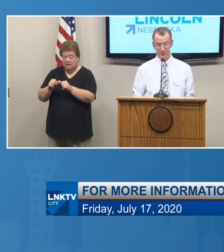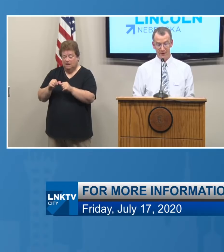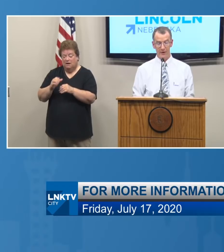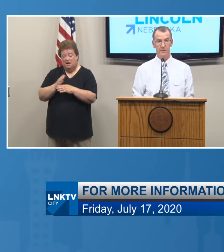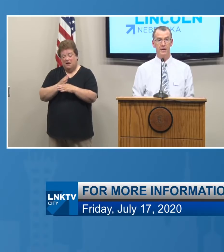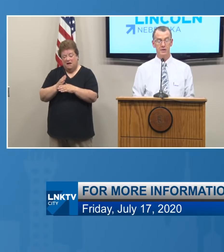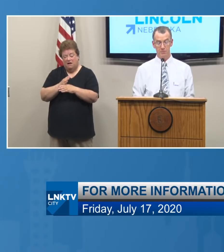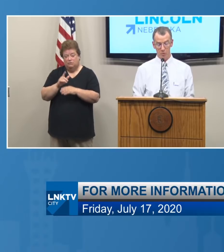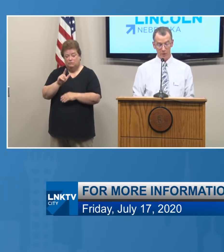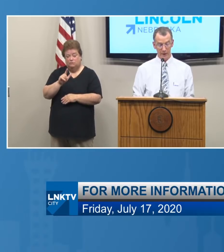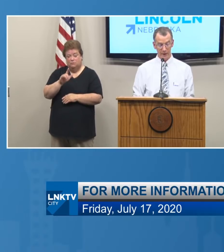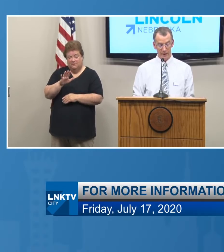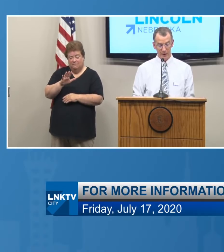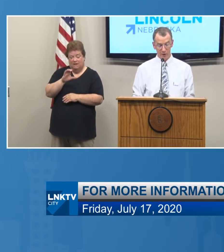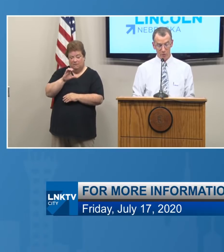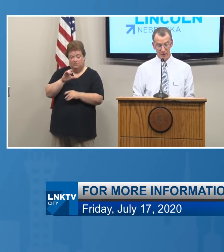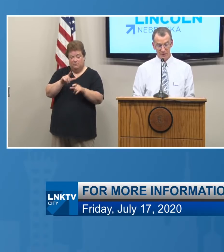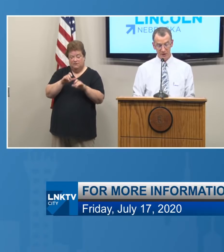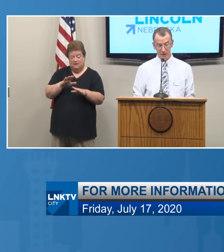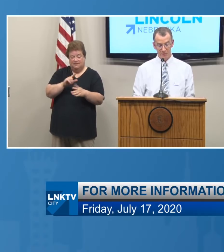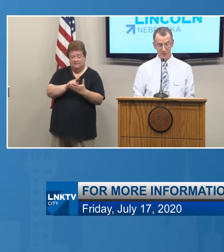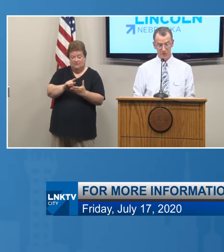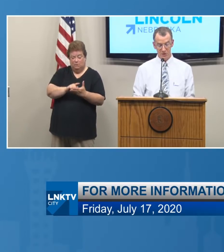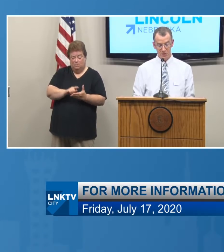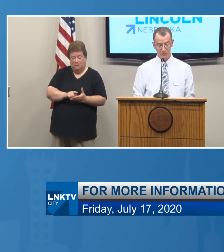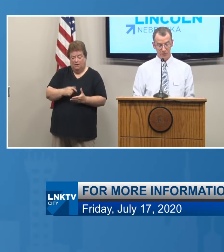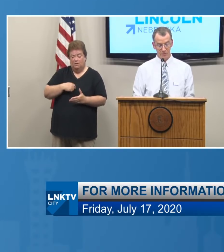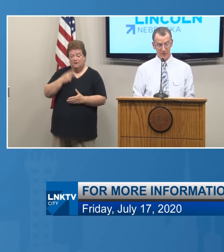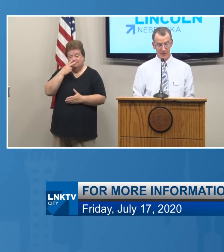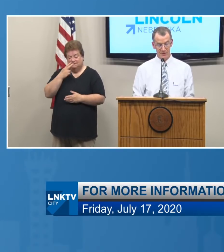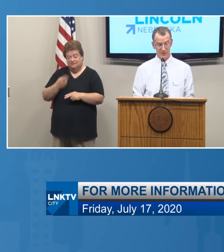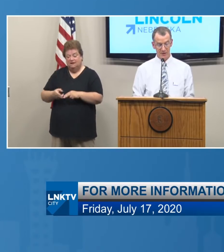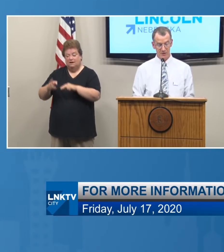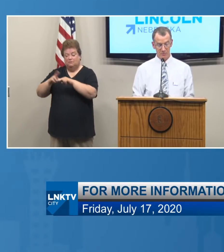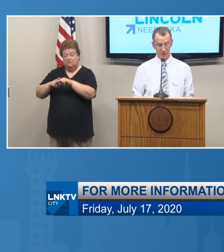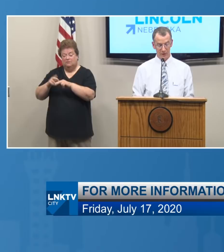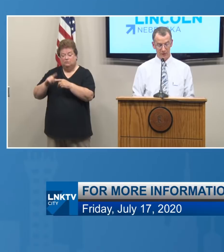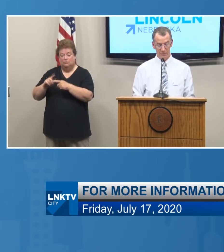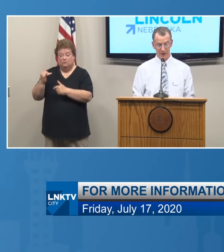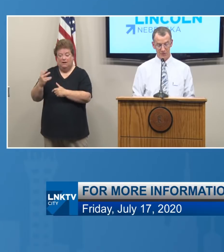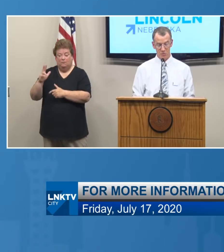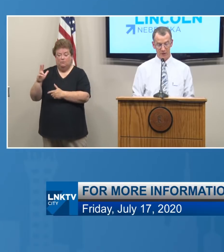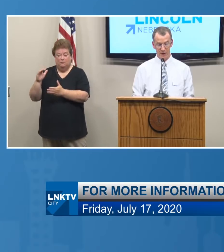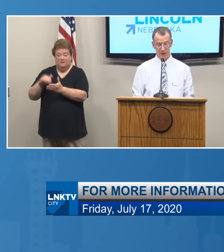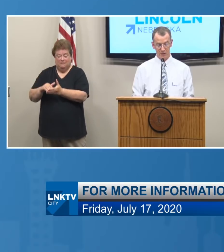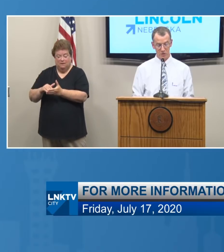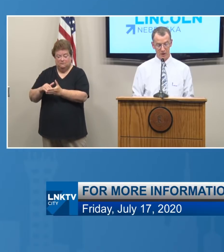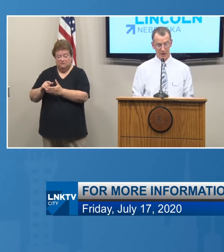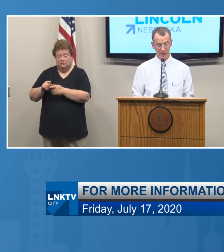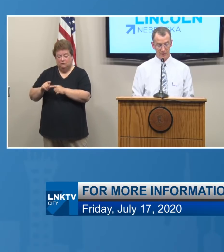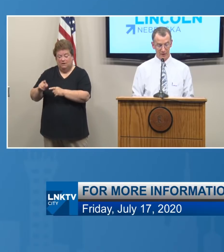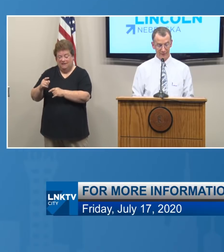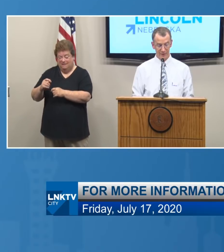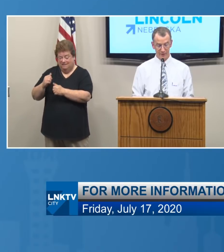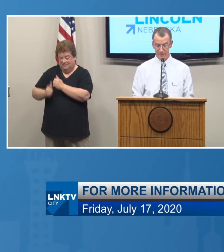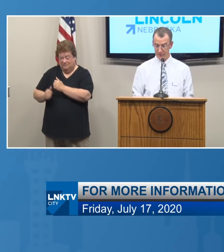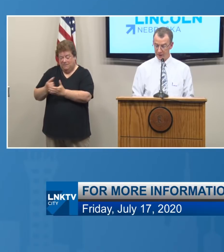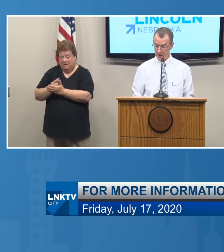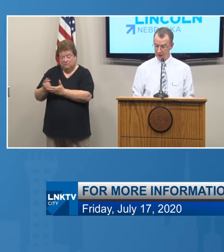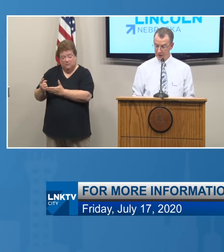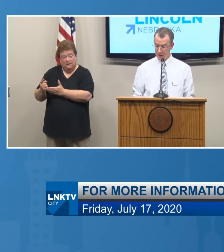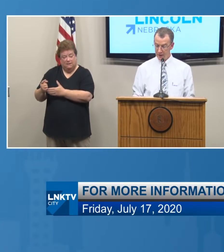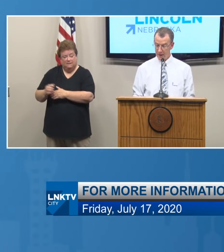about 2,500 tests per week, we did see an increase to just over 3,000 tests completed the past week ending July 11th.